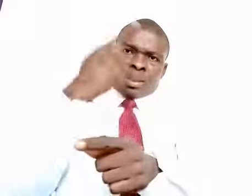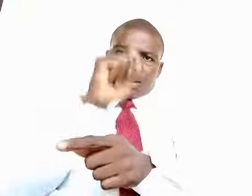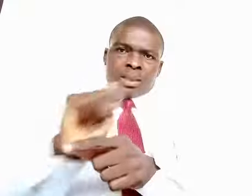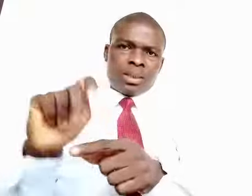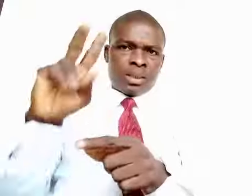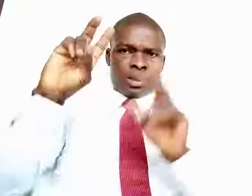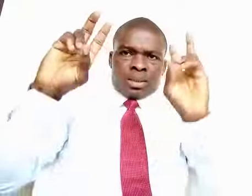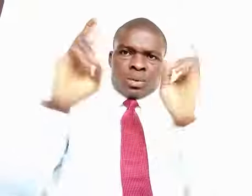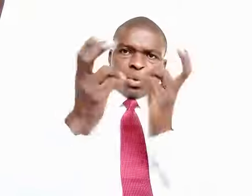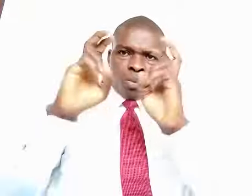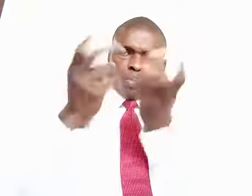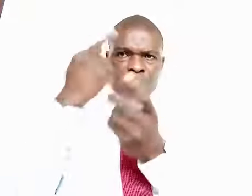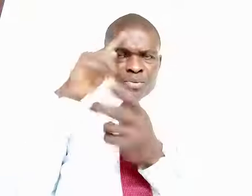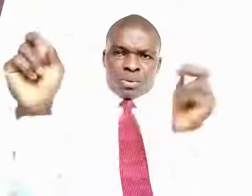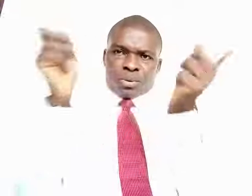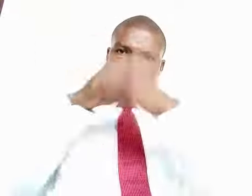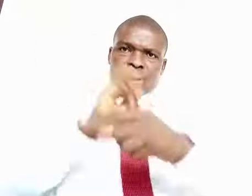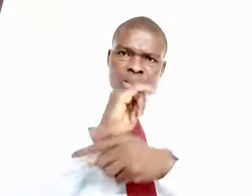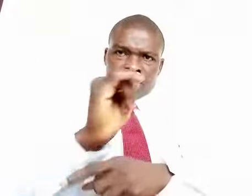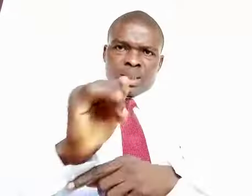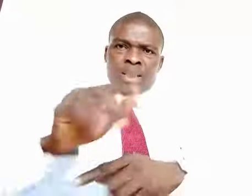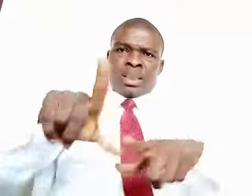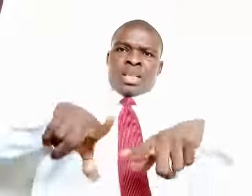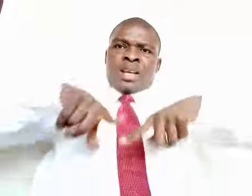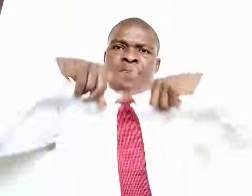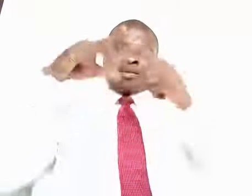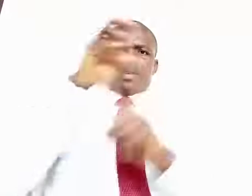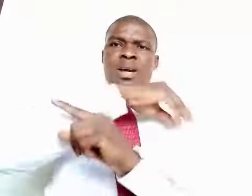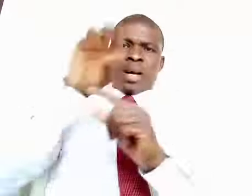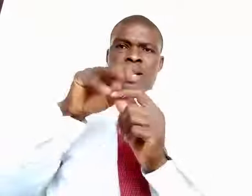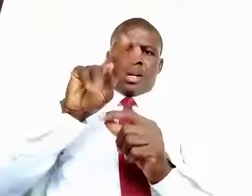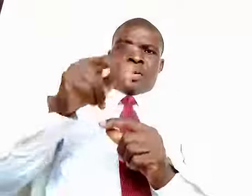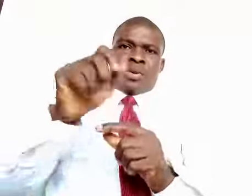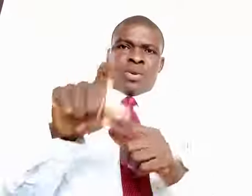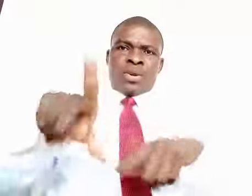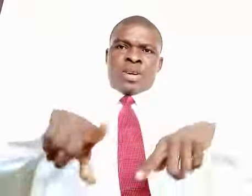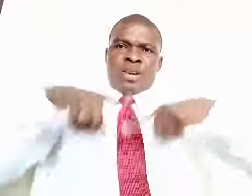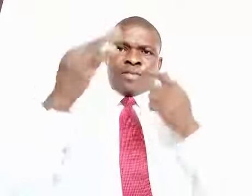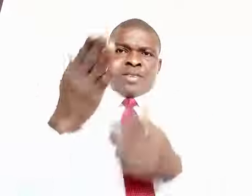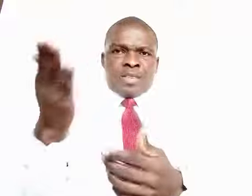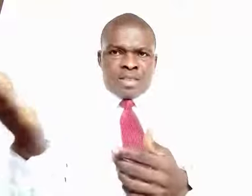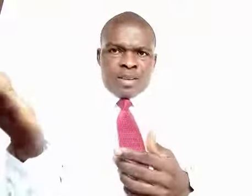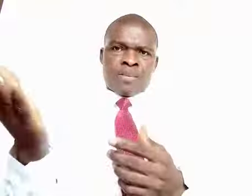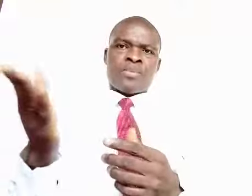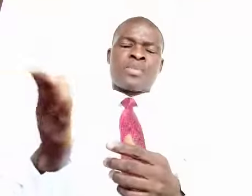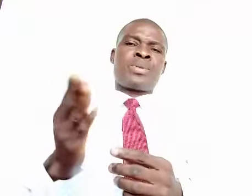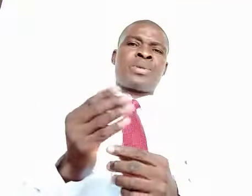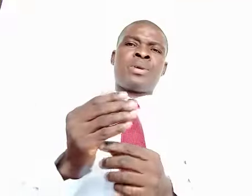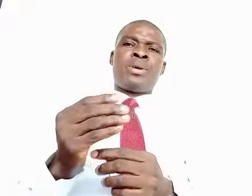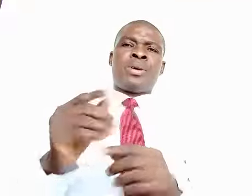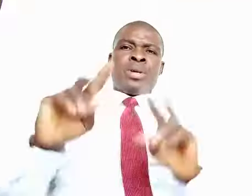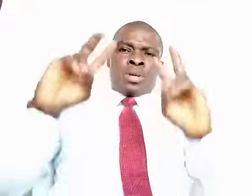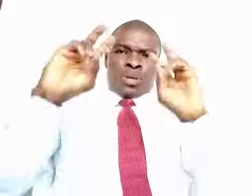is living and non-living things too. And the subtopic for today is characteristics